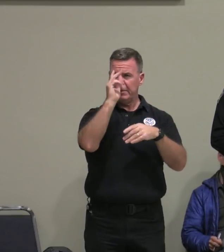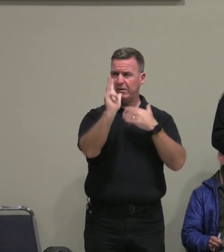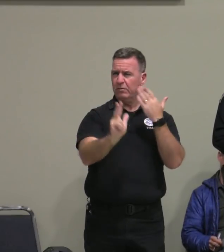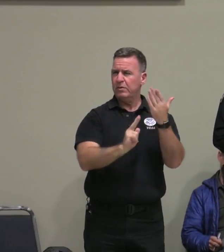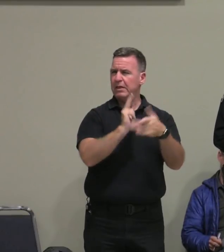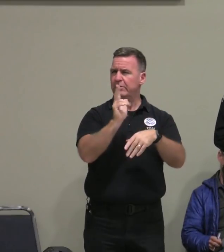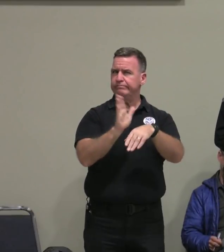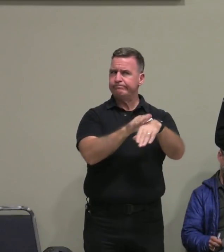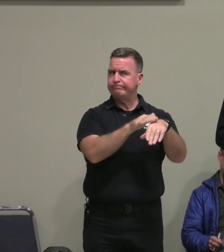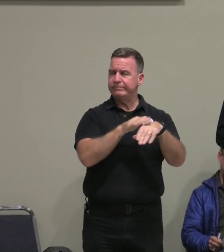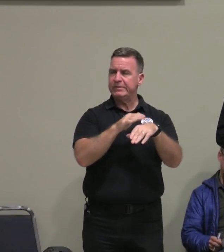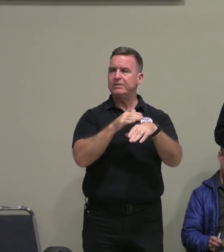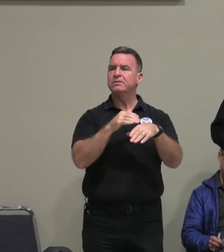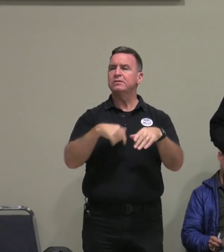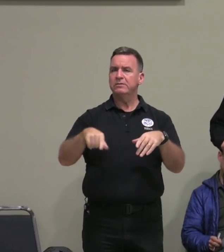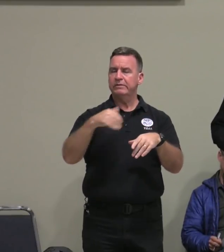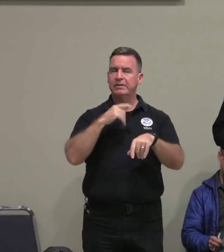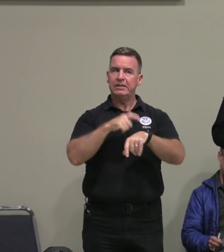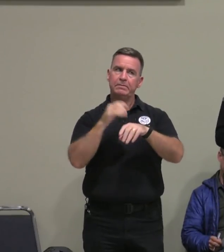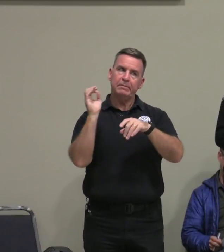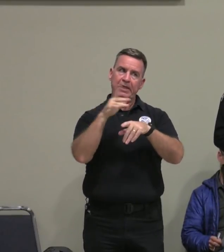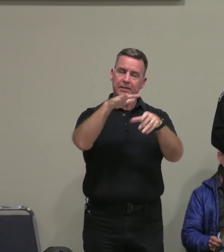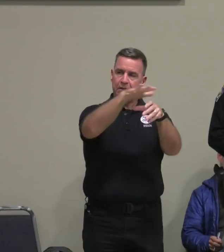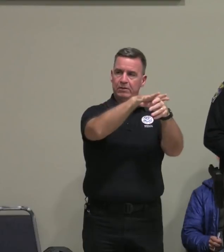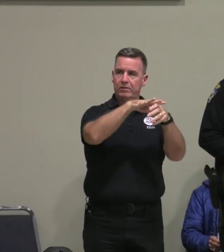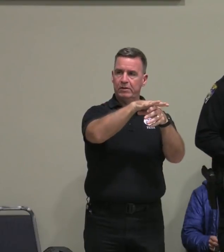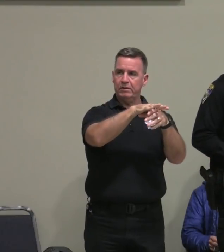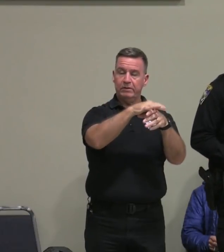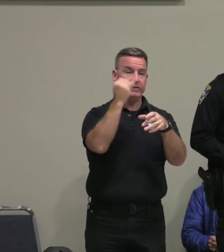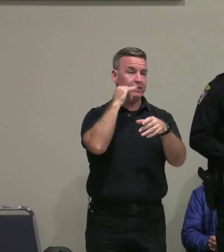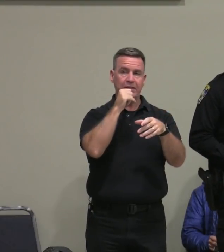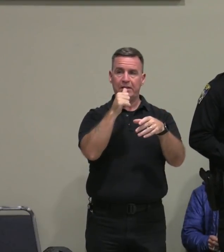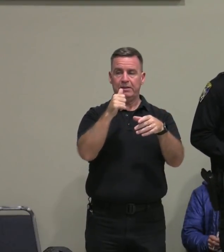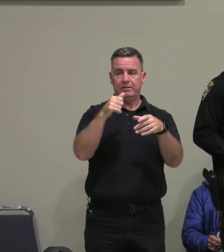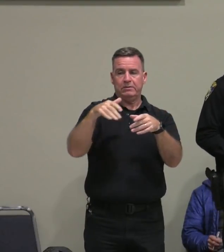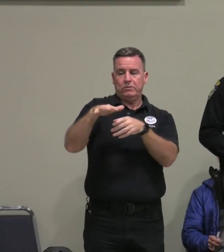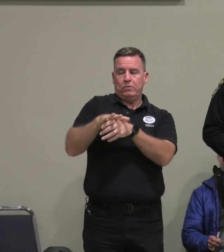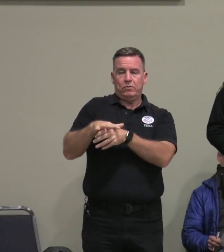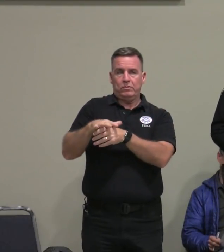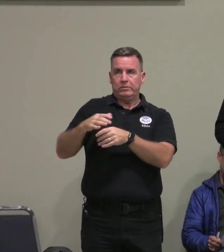window so you'll have time to get back into the area if you're not staying here locally.